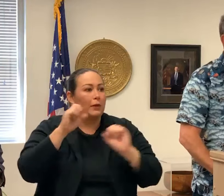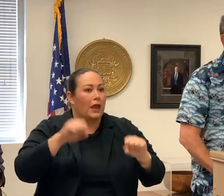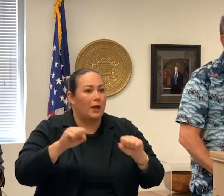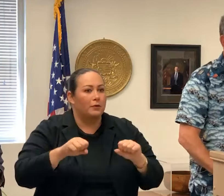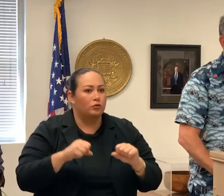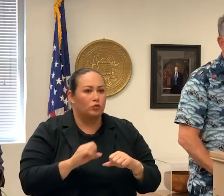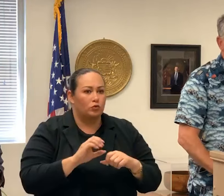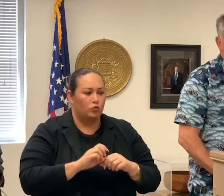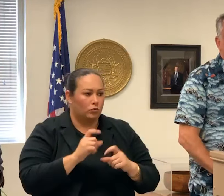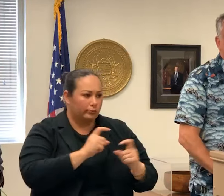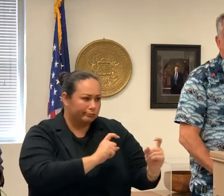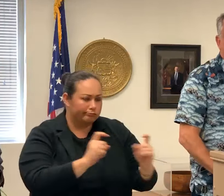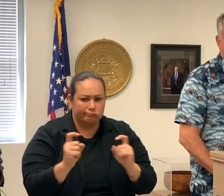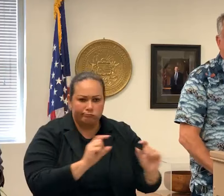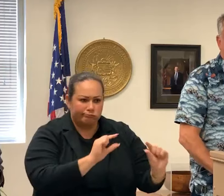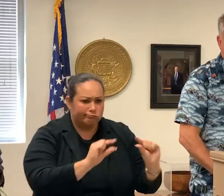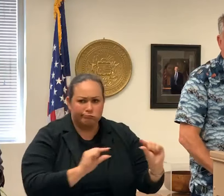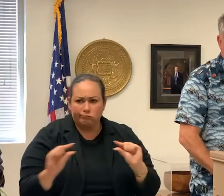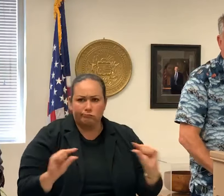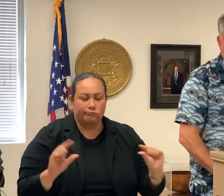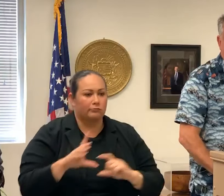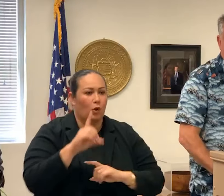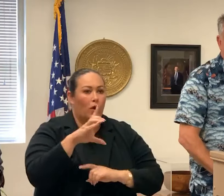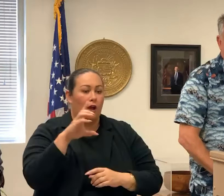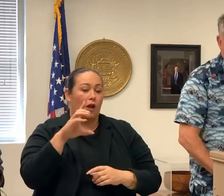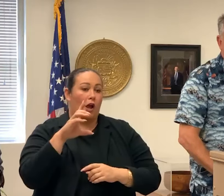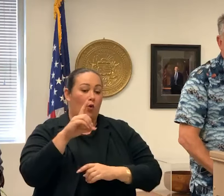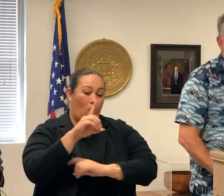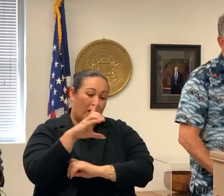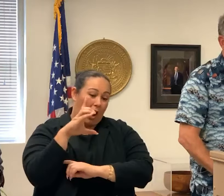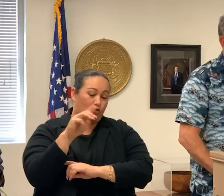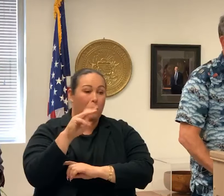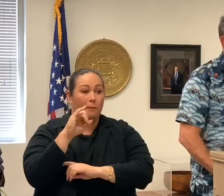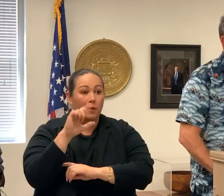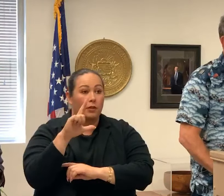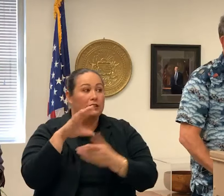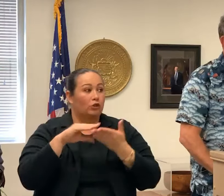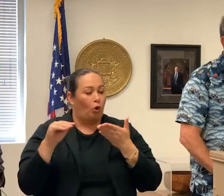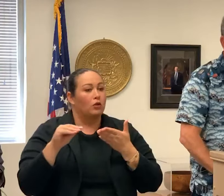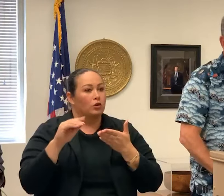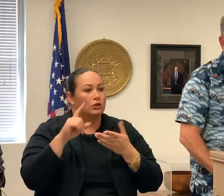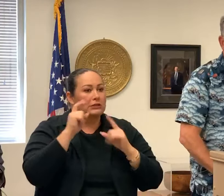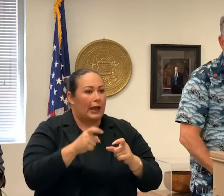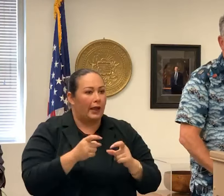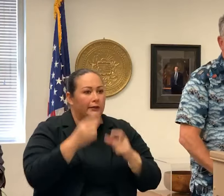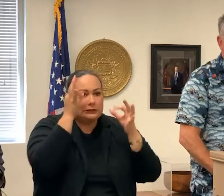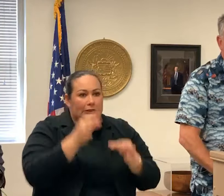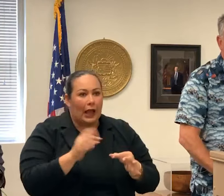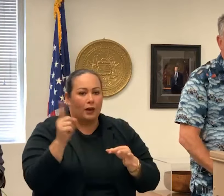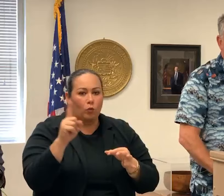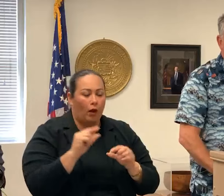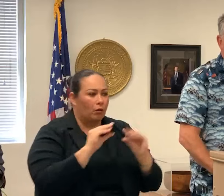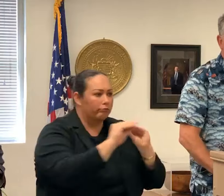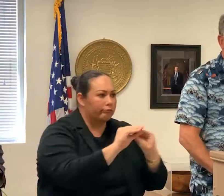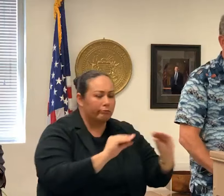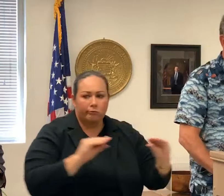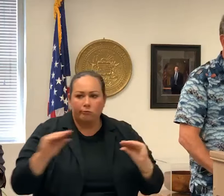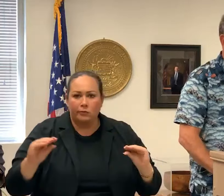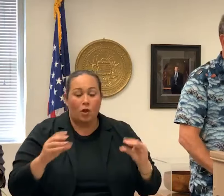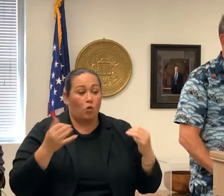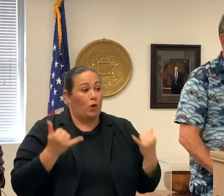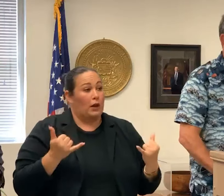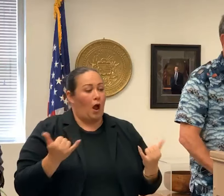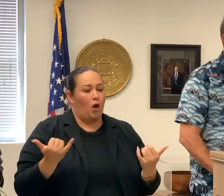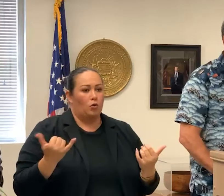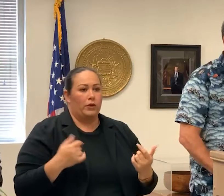$100 million, which will go to support families. We have partnered with Maui Economic